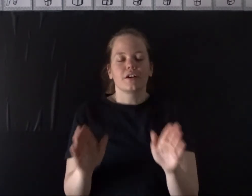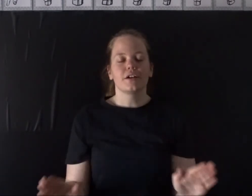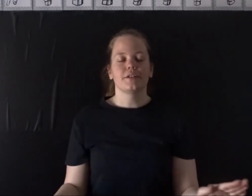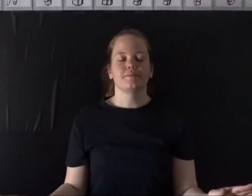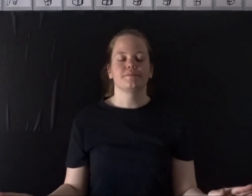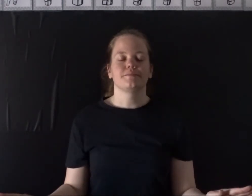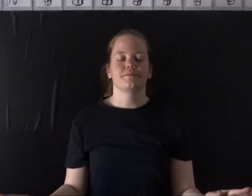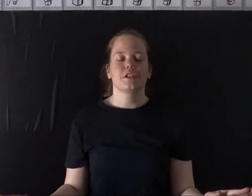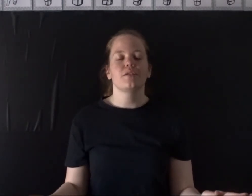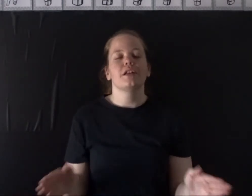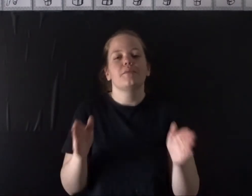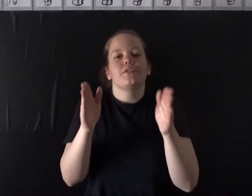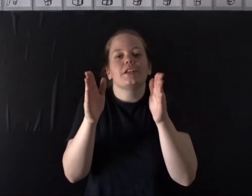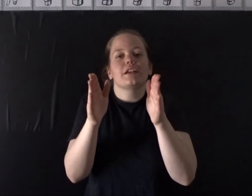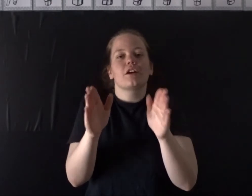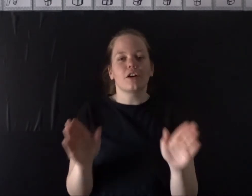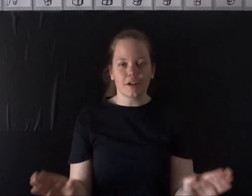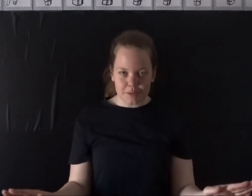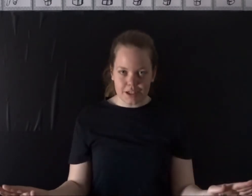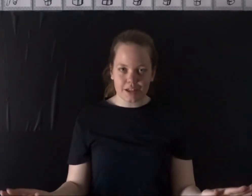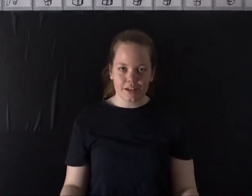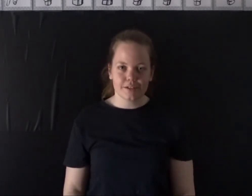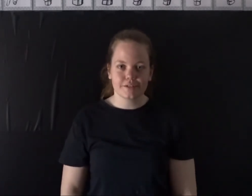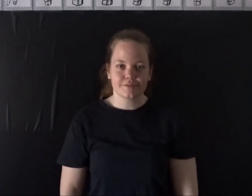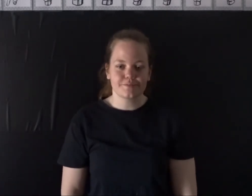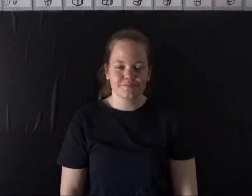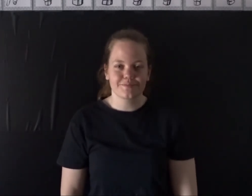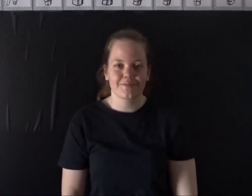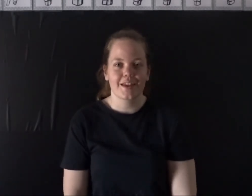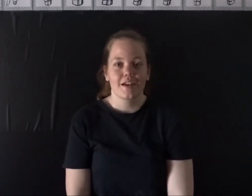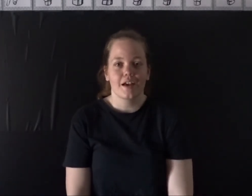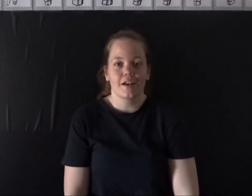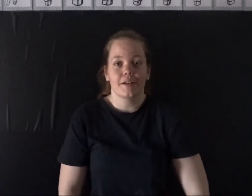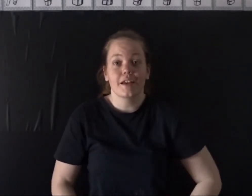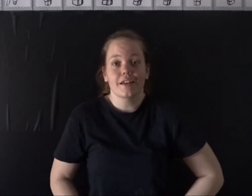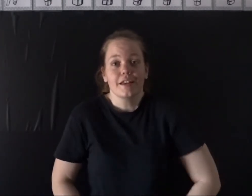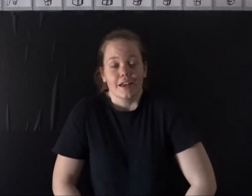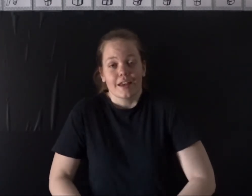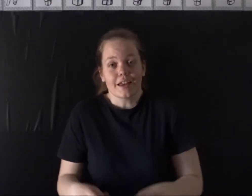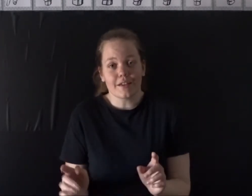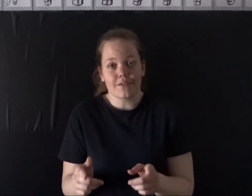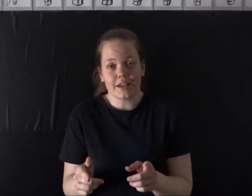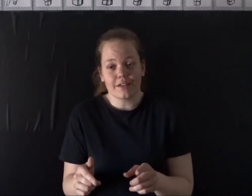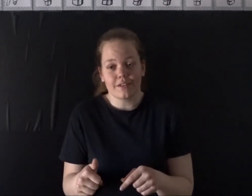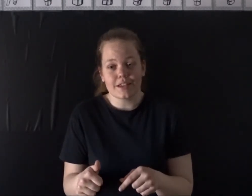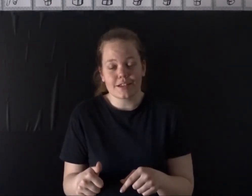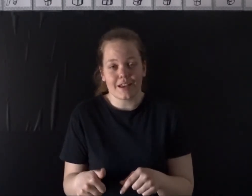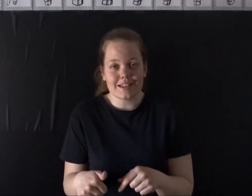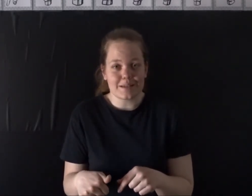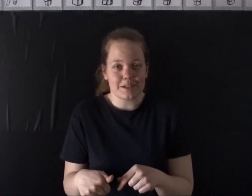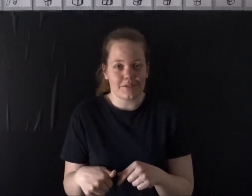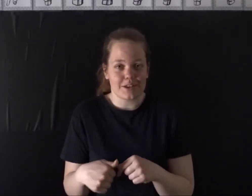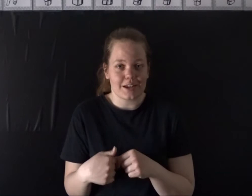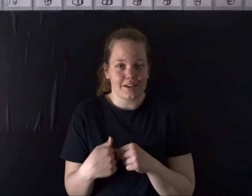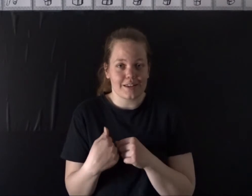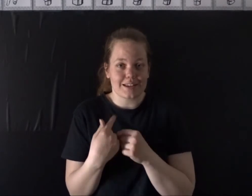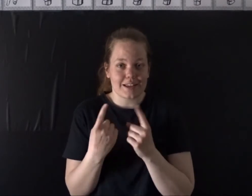Calm. You know what? I'm feeling calm today. Again, if any of these signs seem different than any of the signs that you